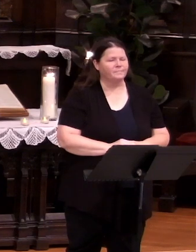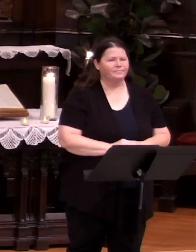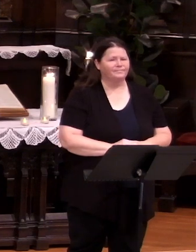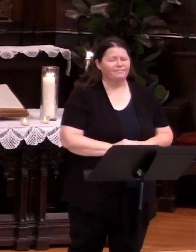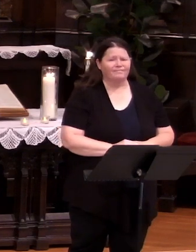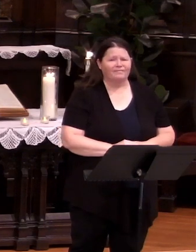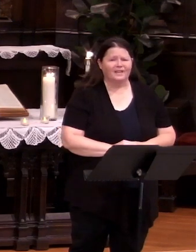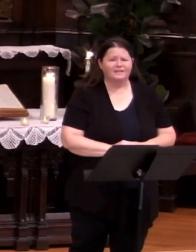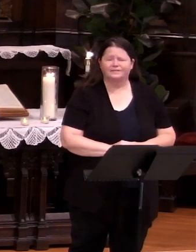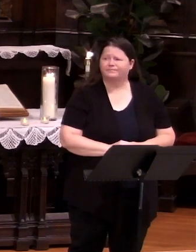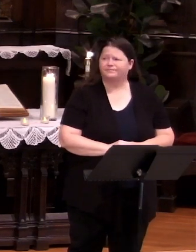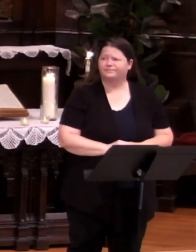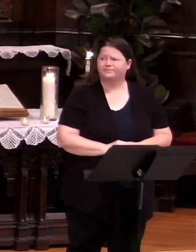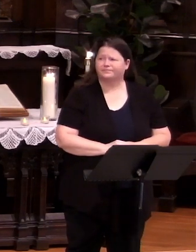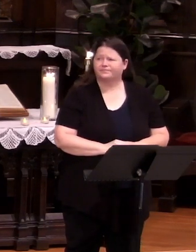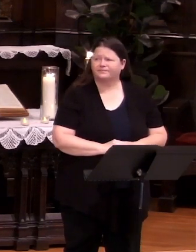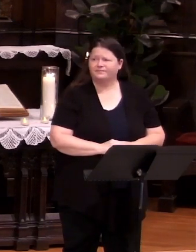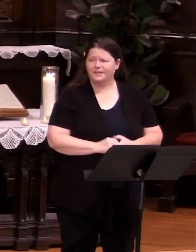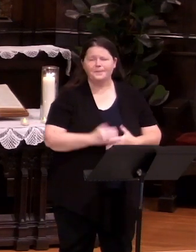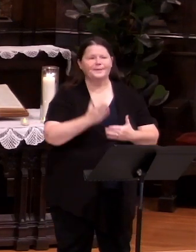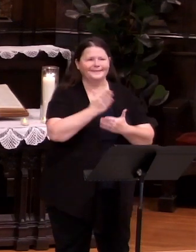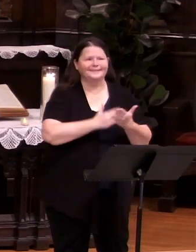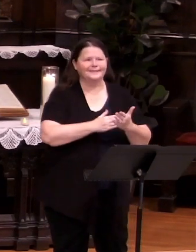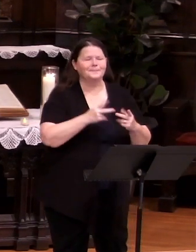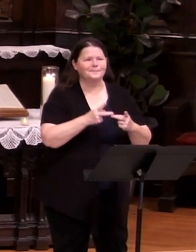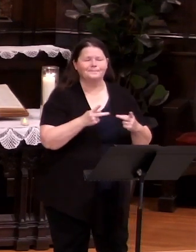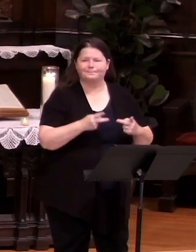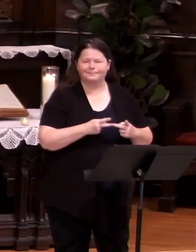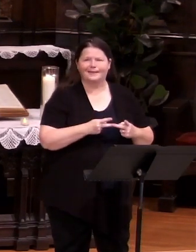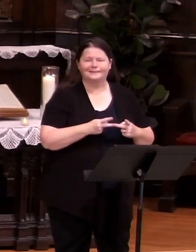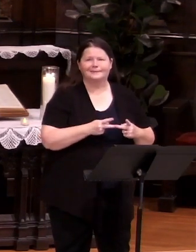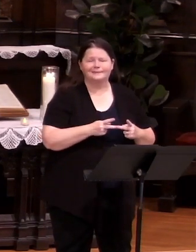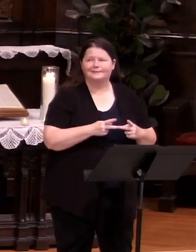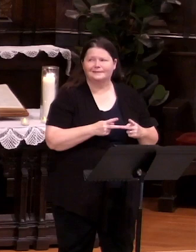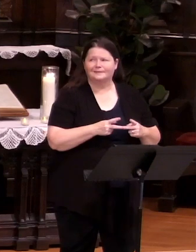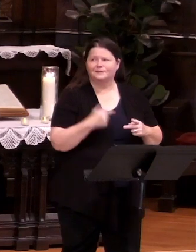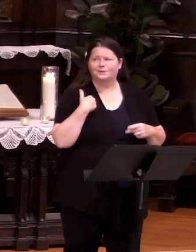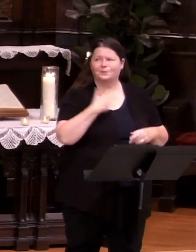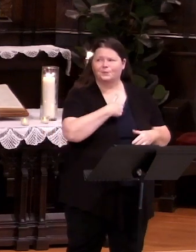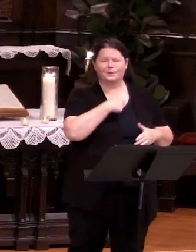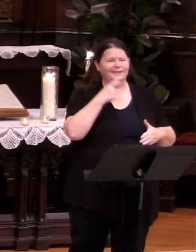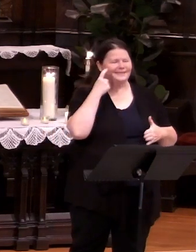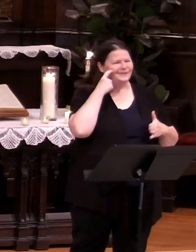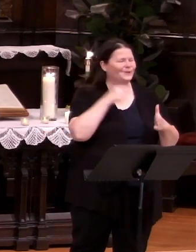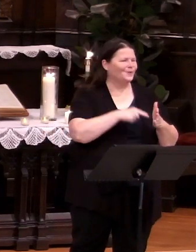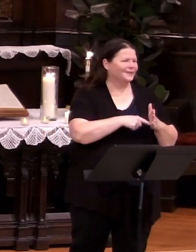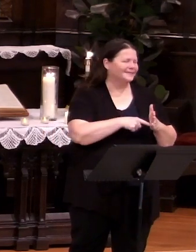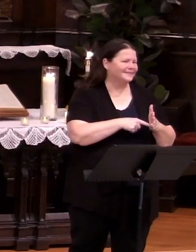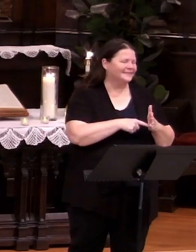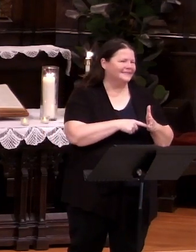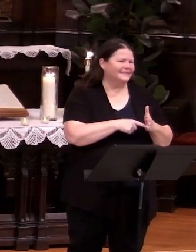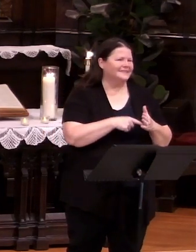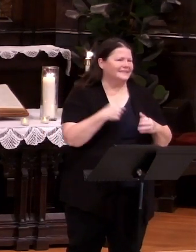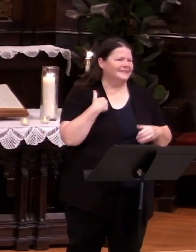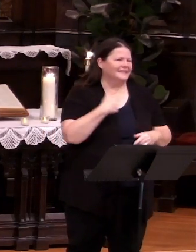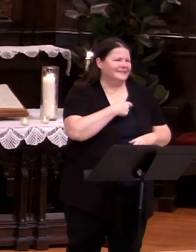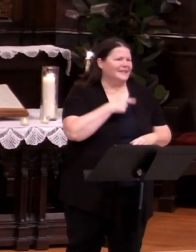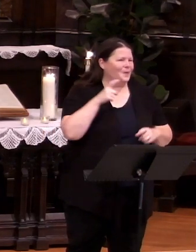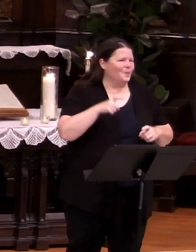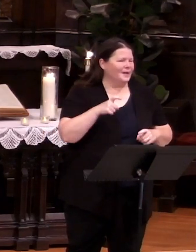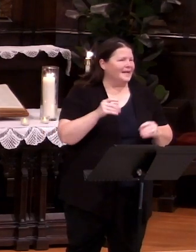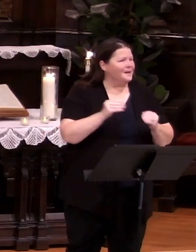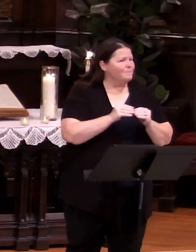And yet, friends, there are also places where we seem to continue to need that extra